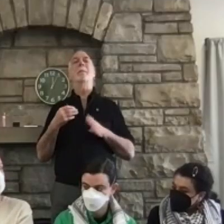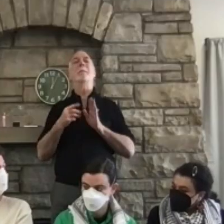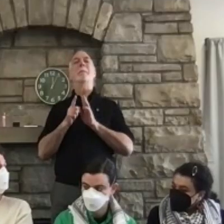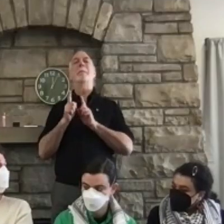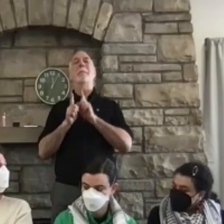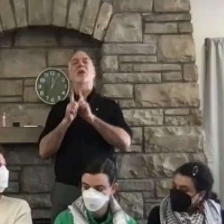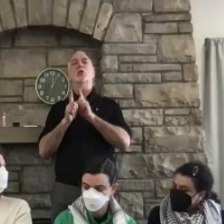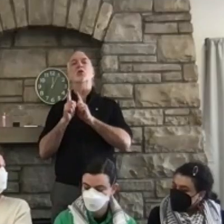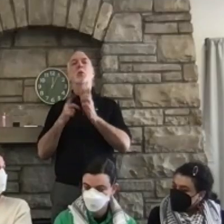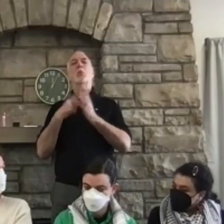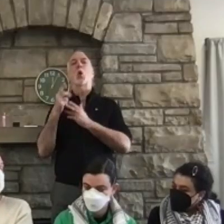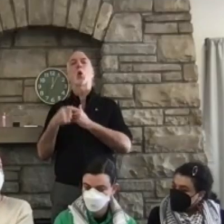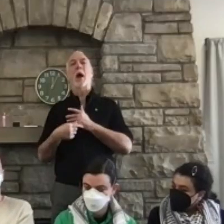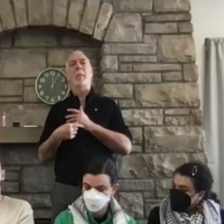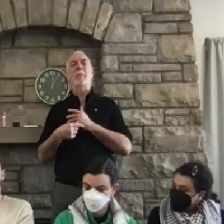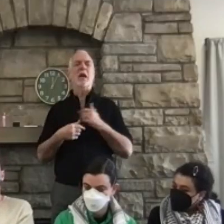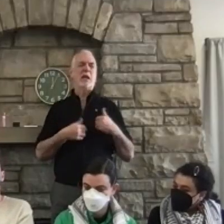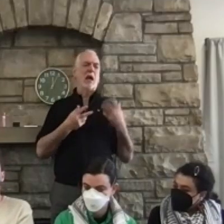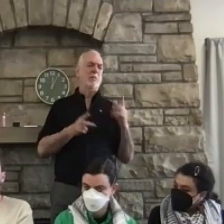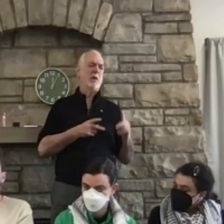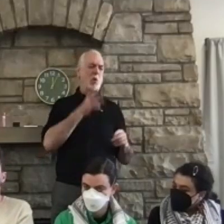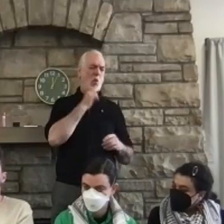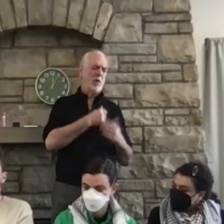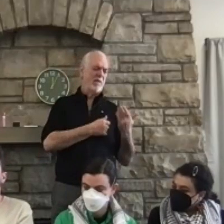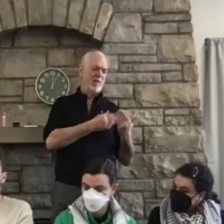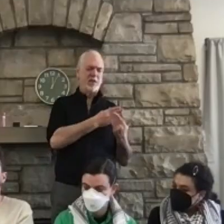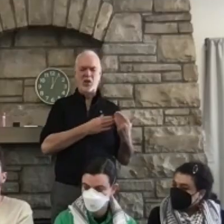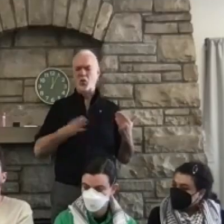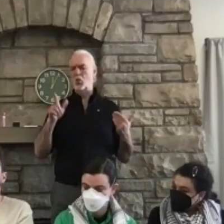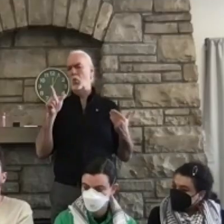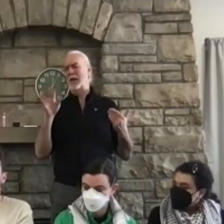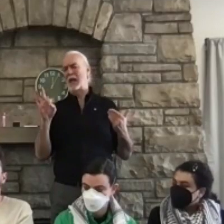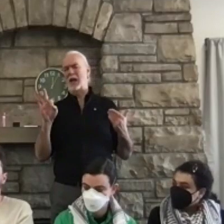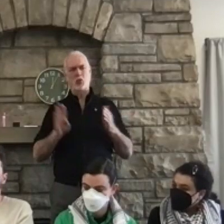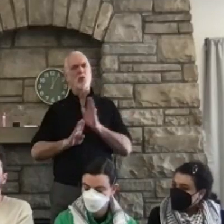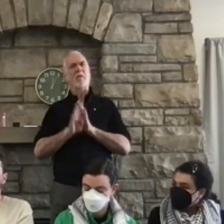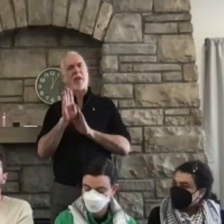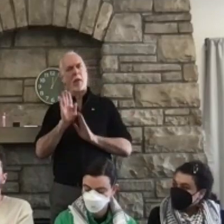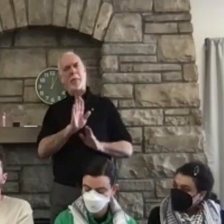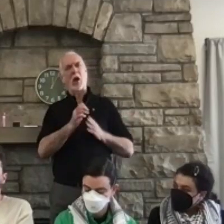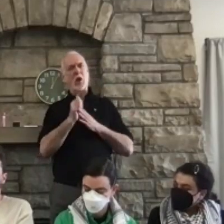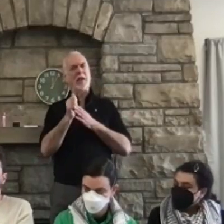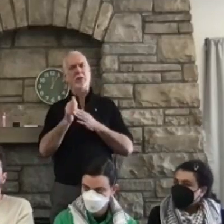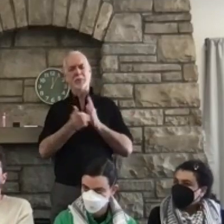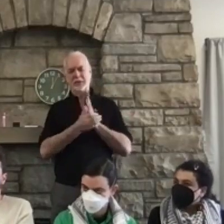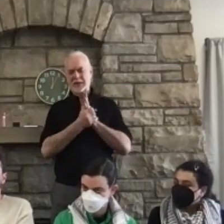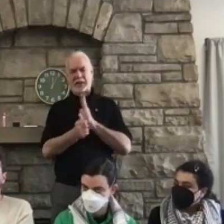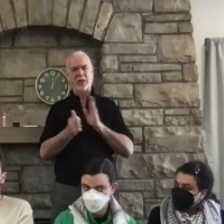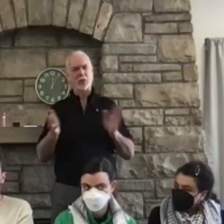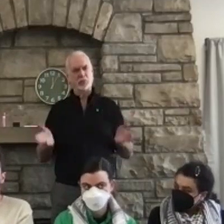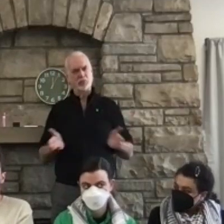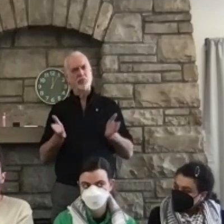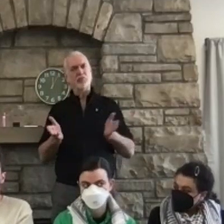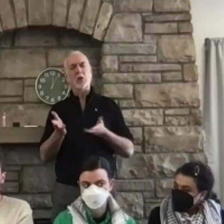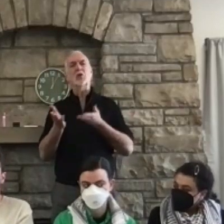which encourages young people 15 to 29 to develop their leadership skills and to serve their communities. And then